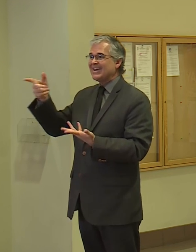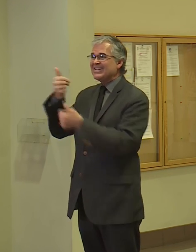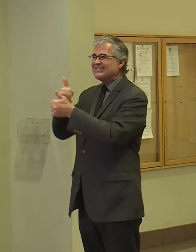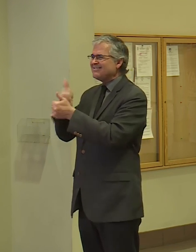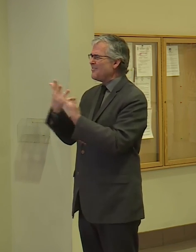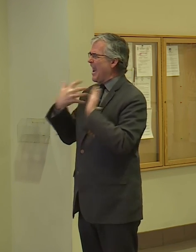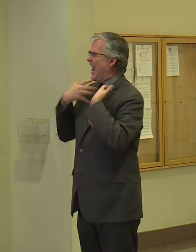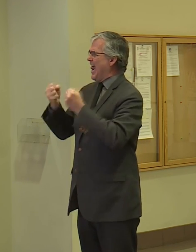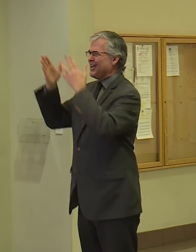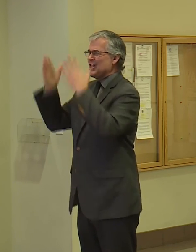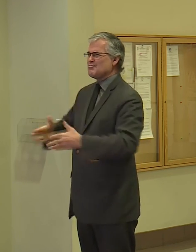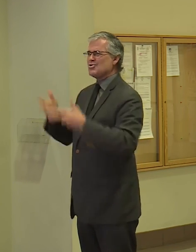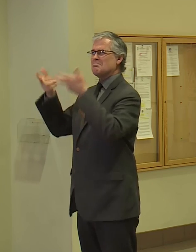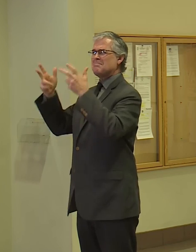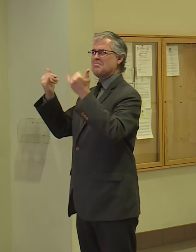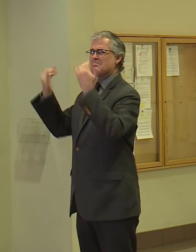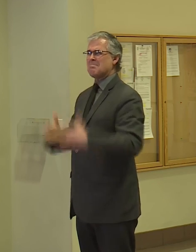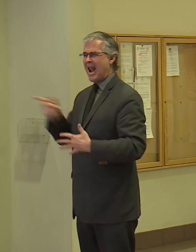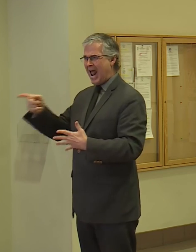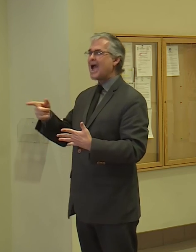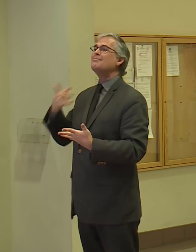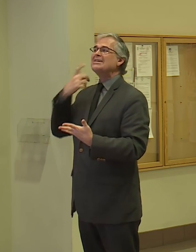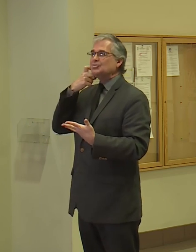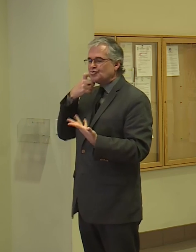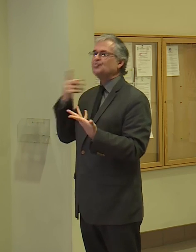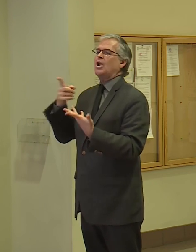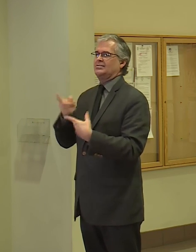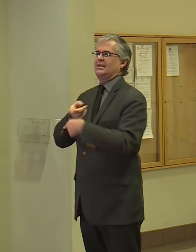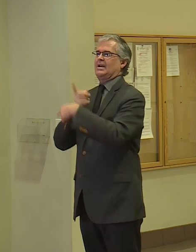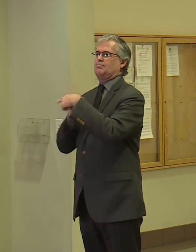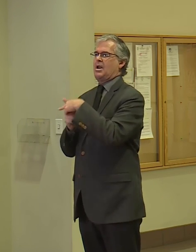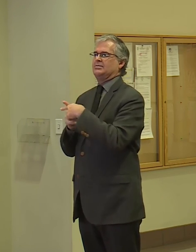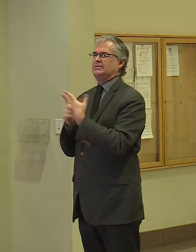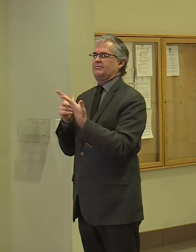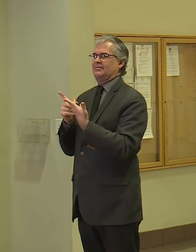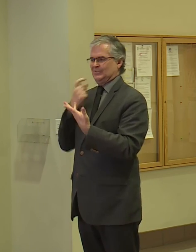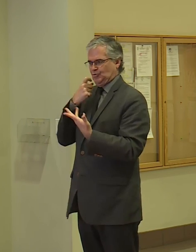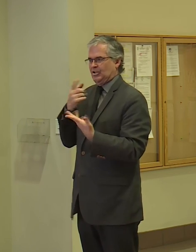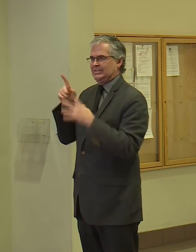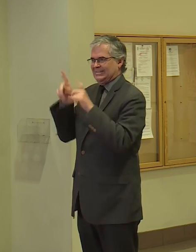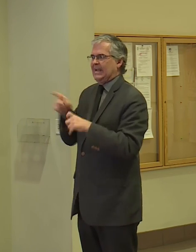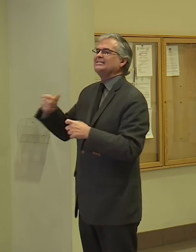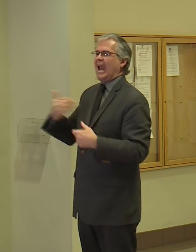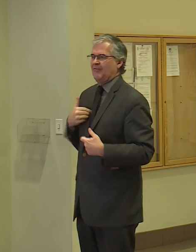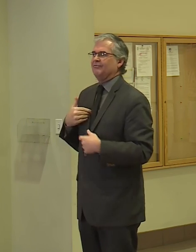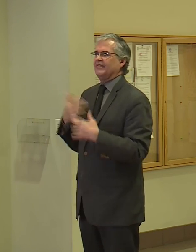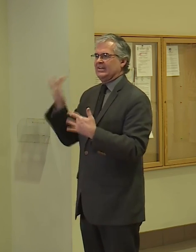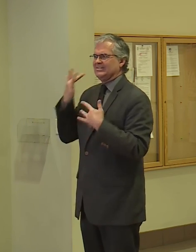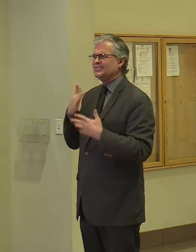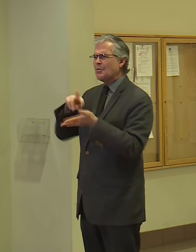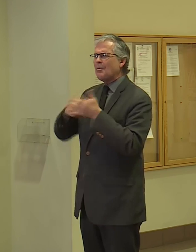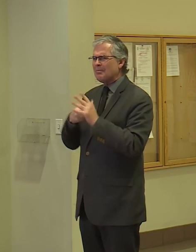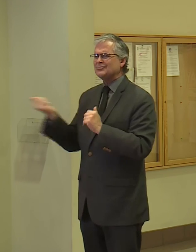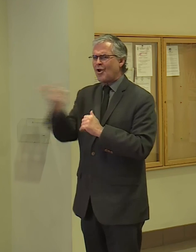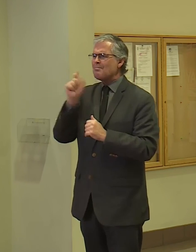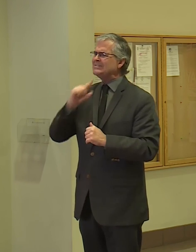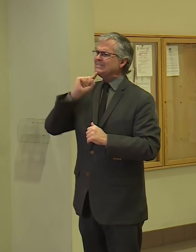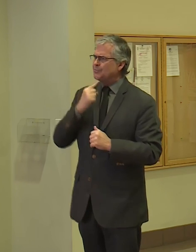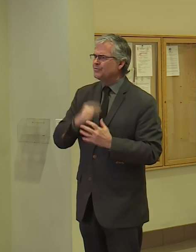today it's incumbent upon the citizens of this state to take this seriously next question